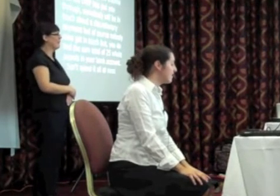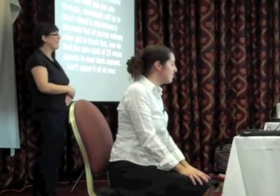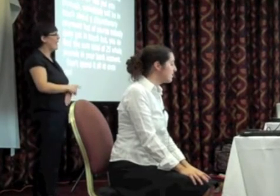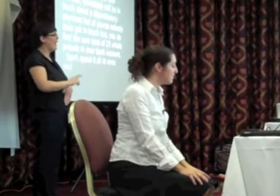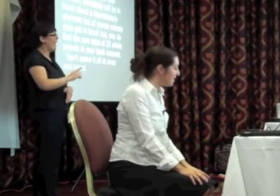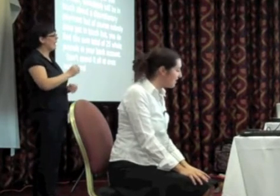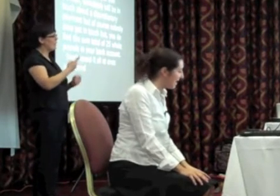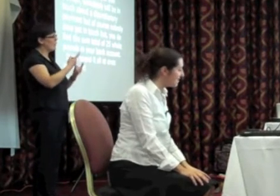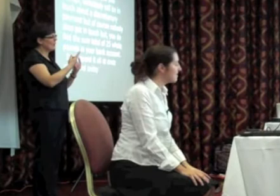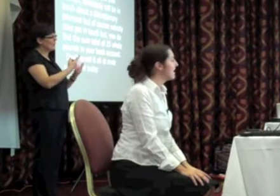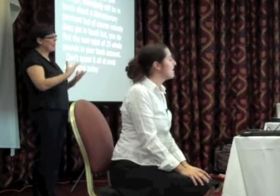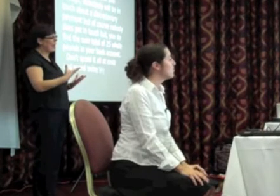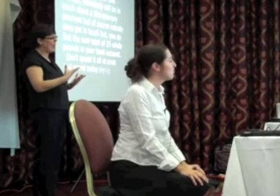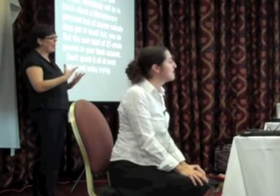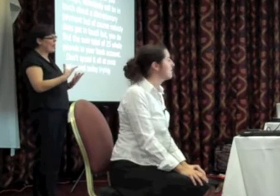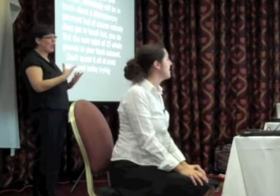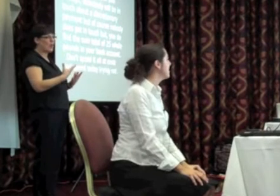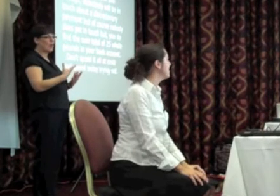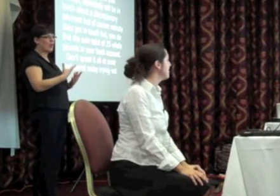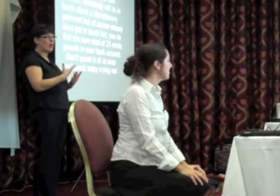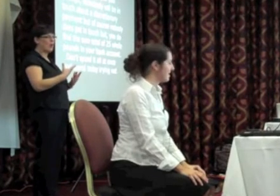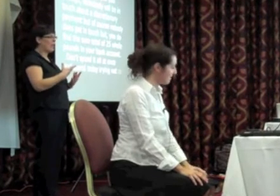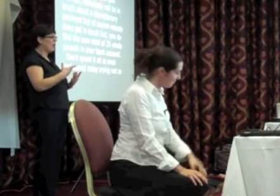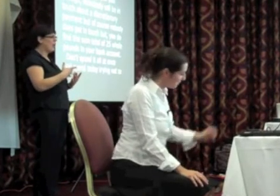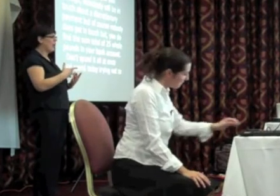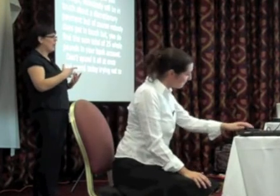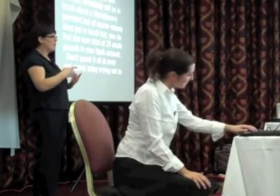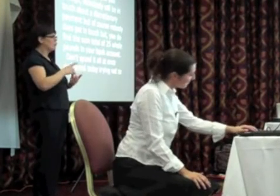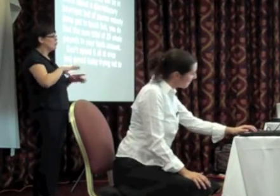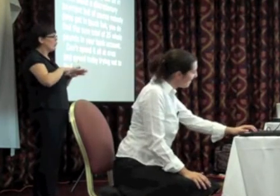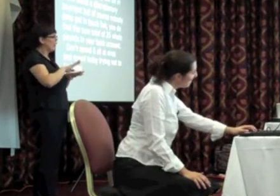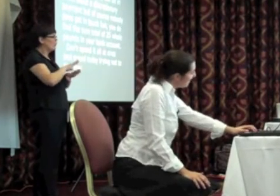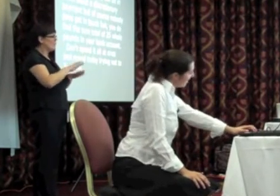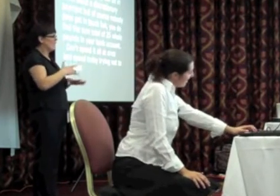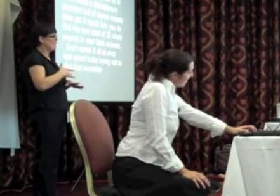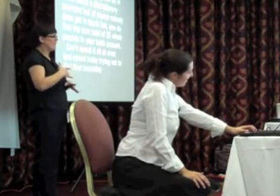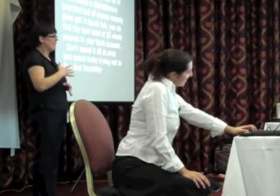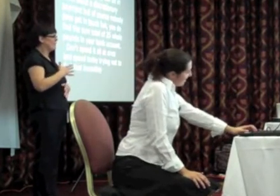today trying not to find that incredibly insulting.